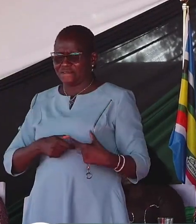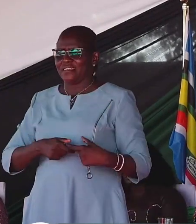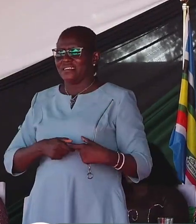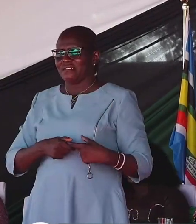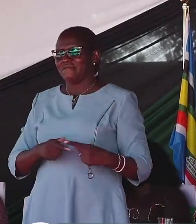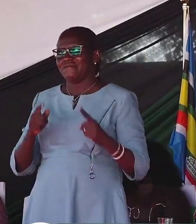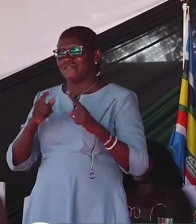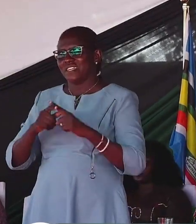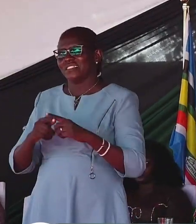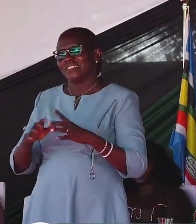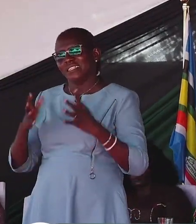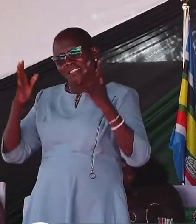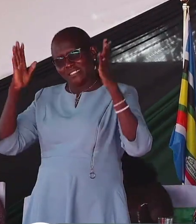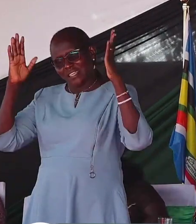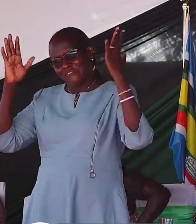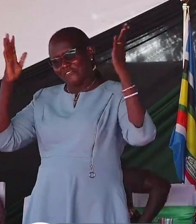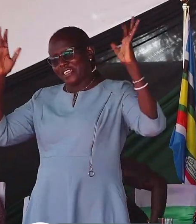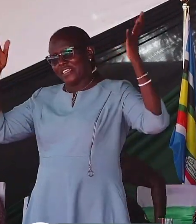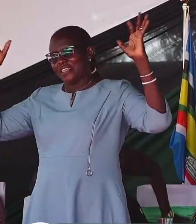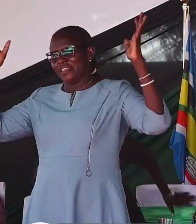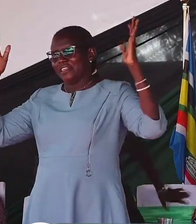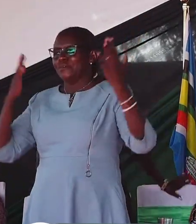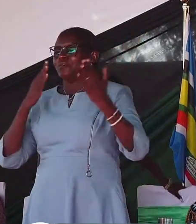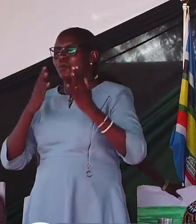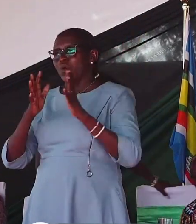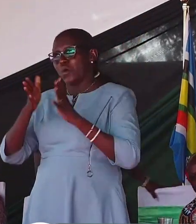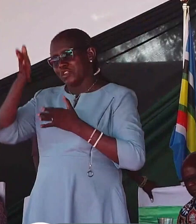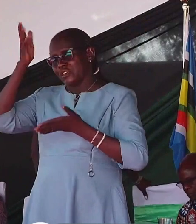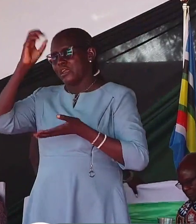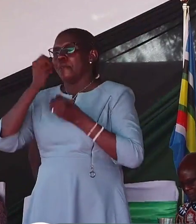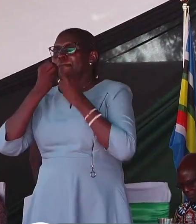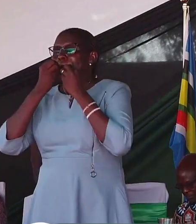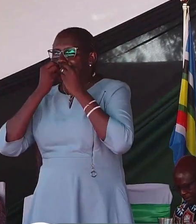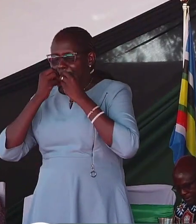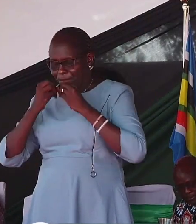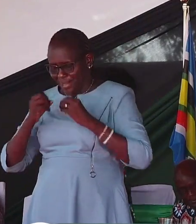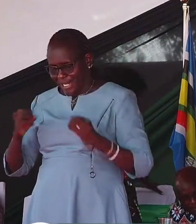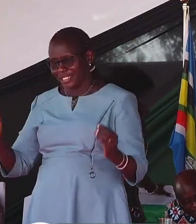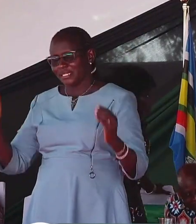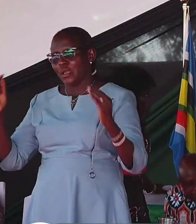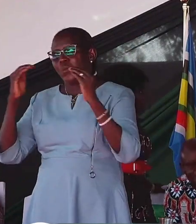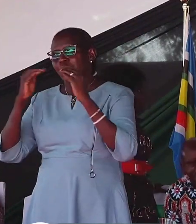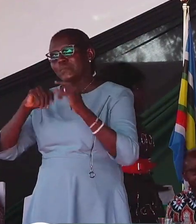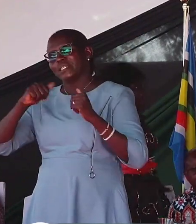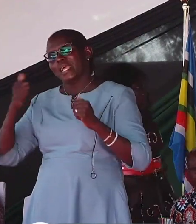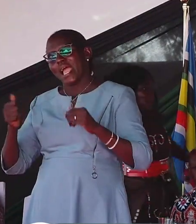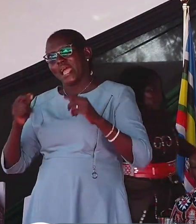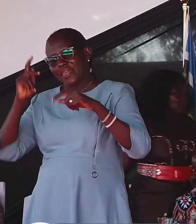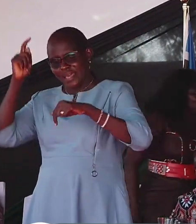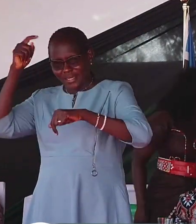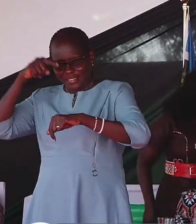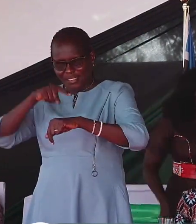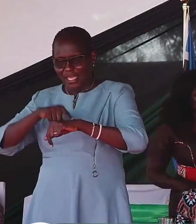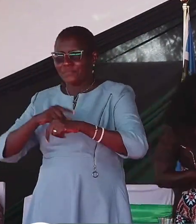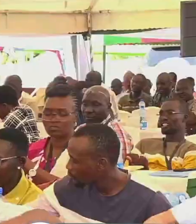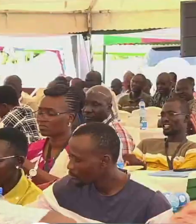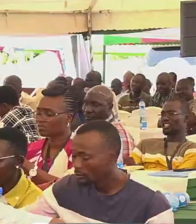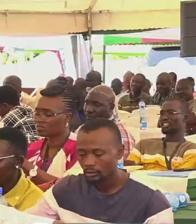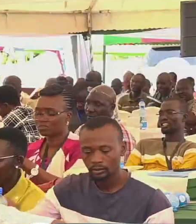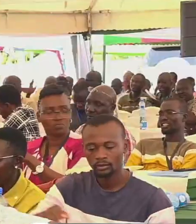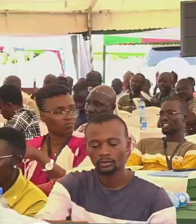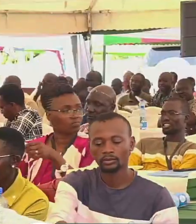sawa. Si Mungu na wabariki sana. Mbarikiwe na tukutane tena wakati wa Cultural Festival. Asante, Mungu